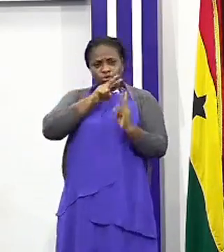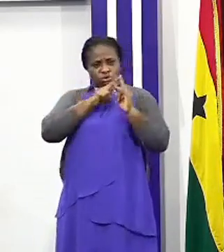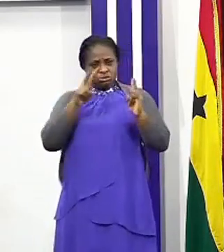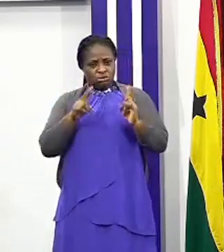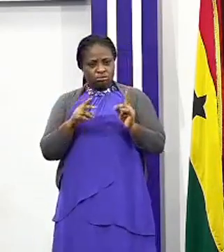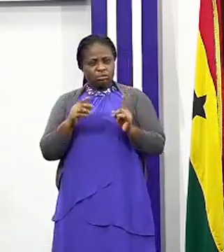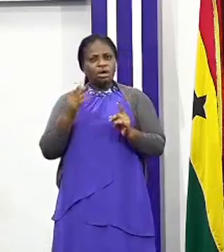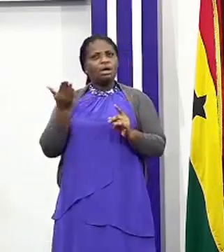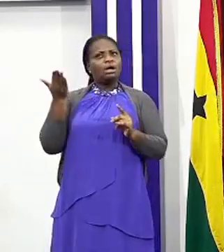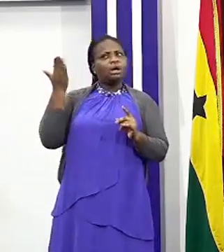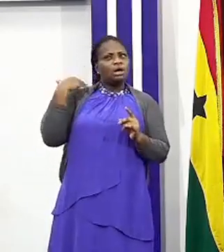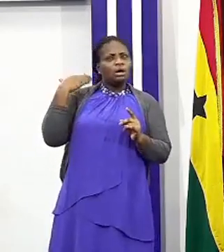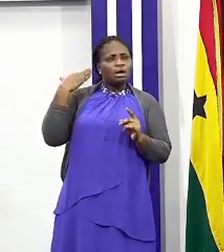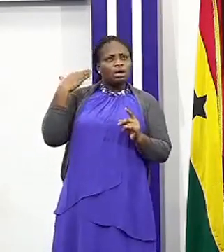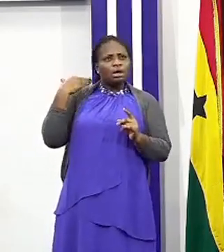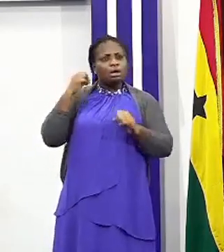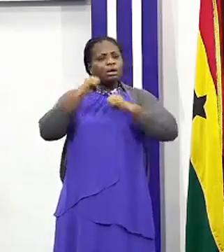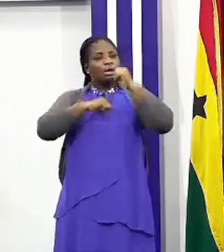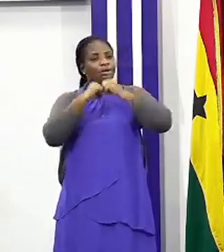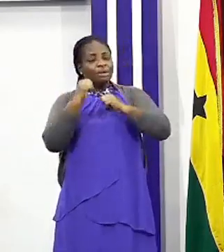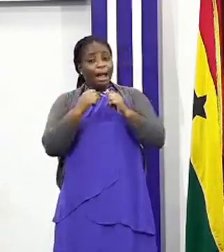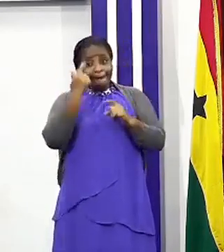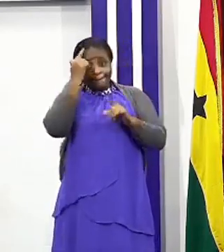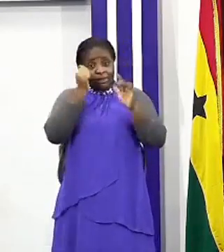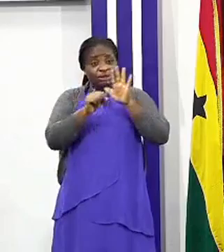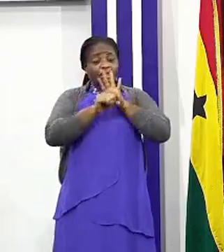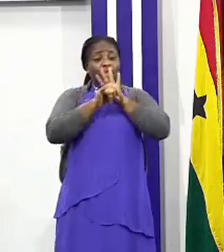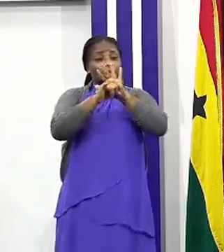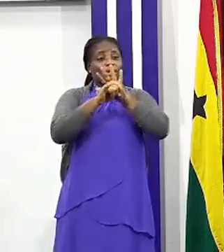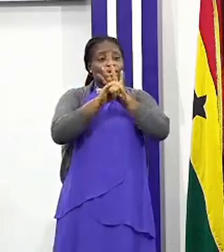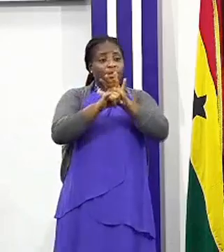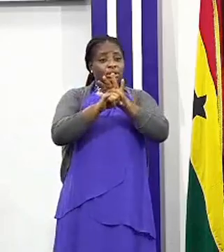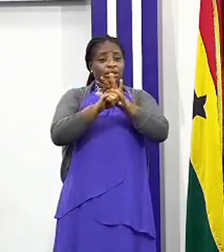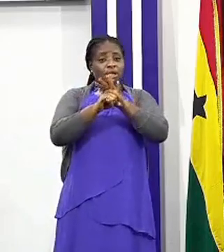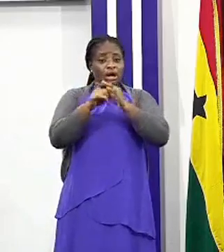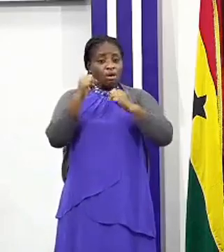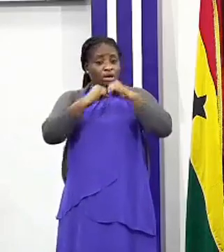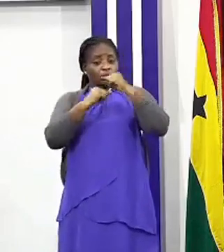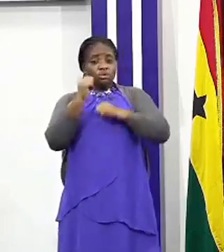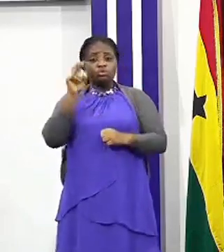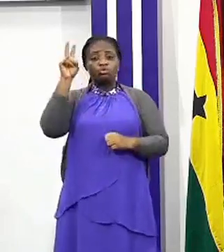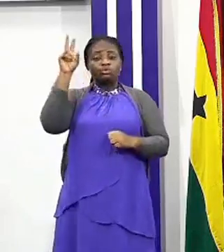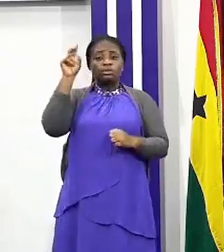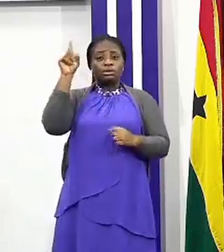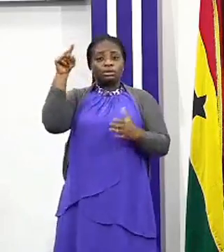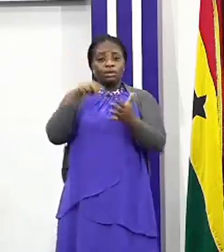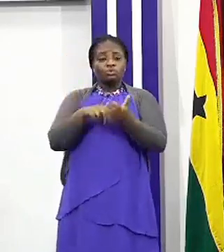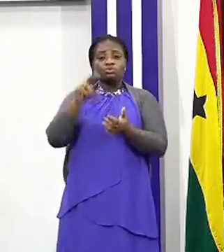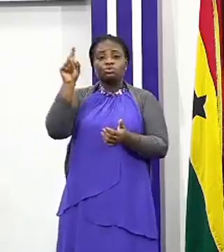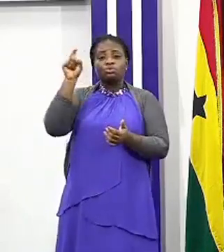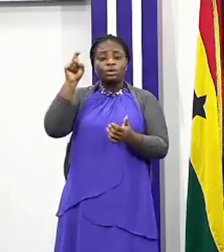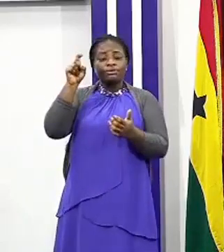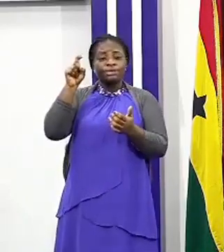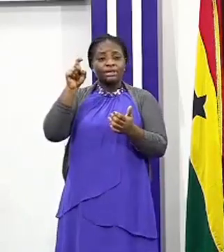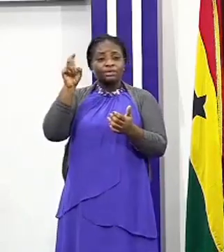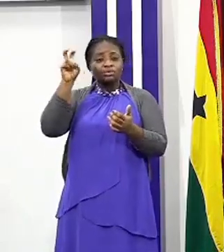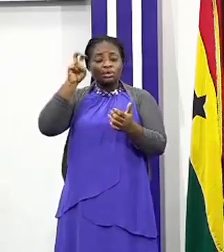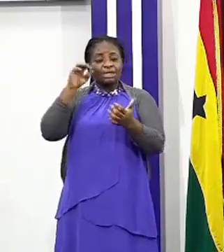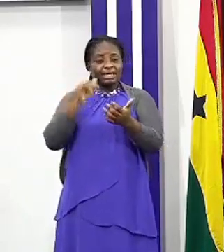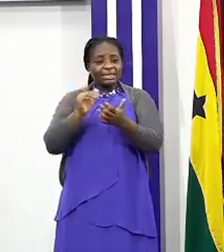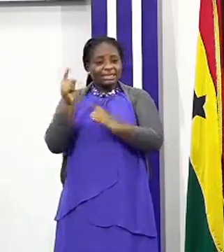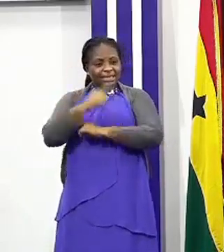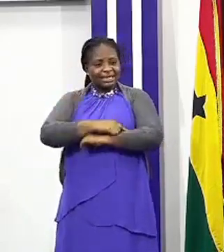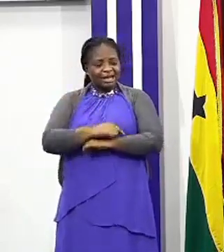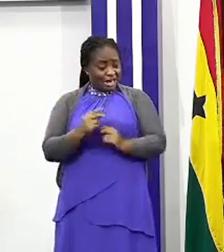to our capacity. Because we identified that our capacity is 1,200 a day, we decided to pool the samples. So